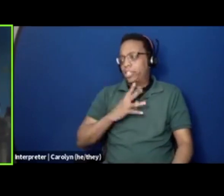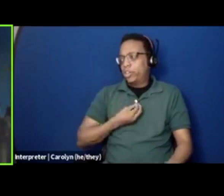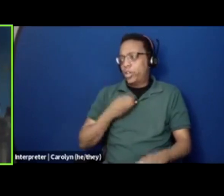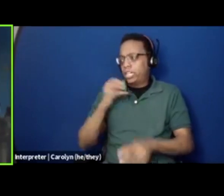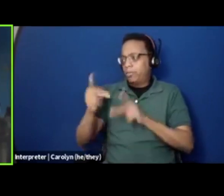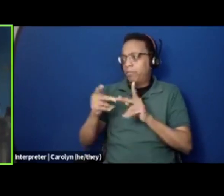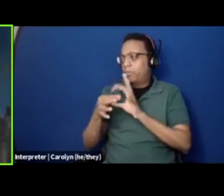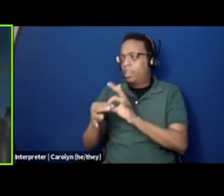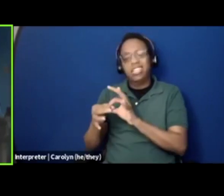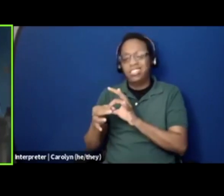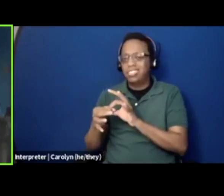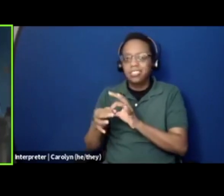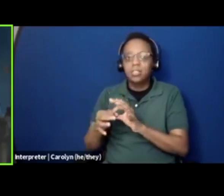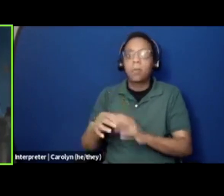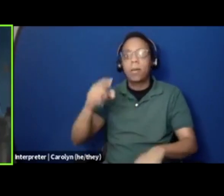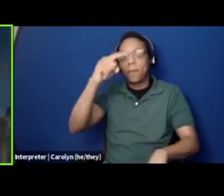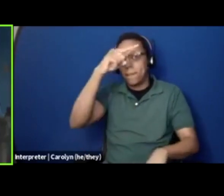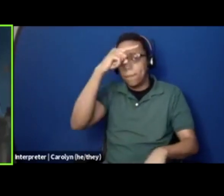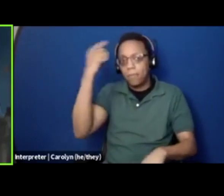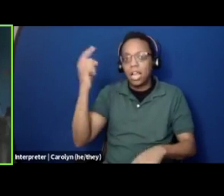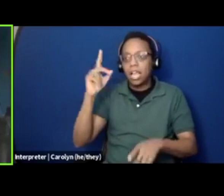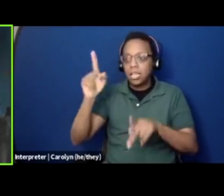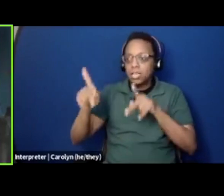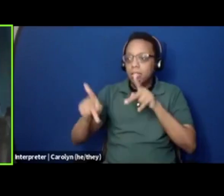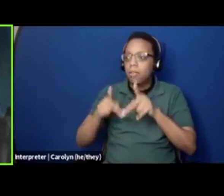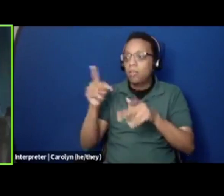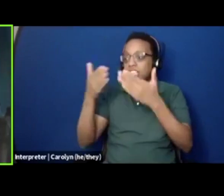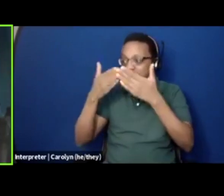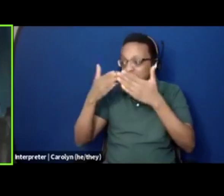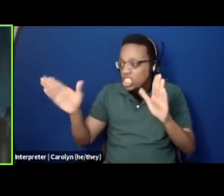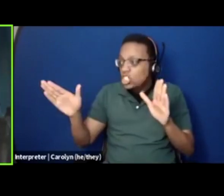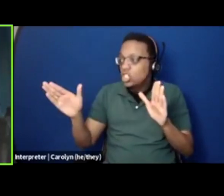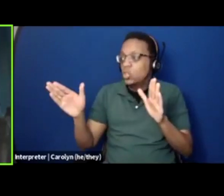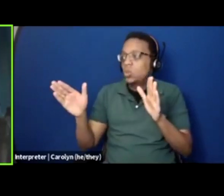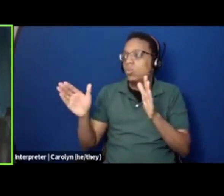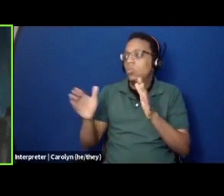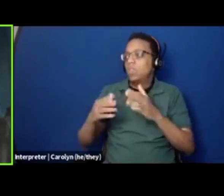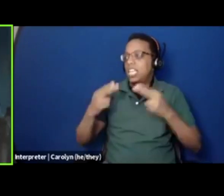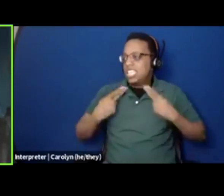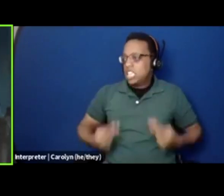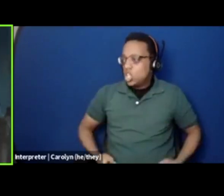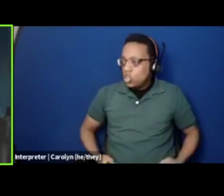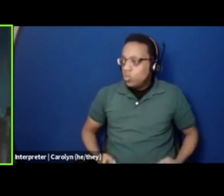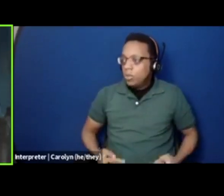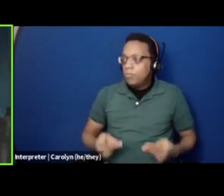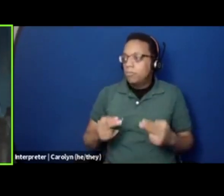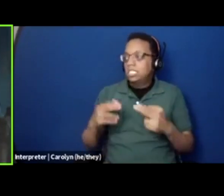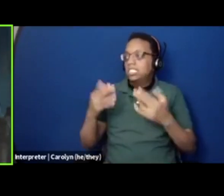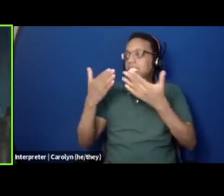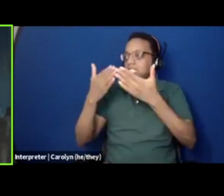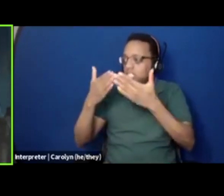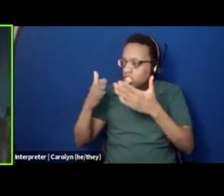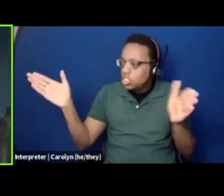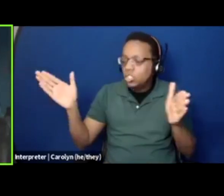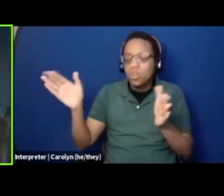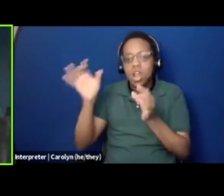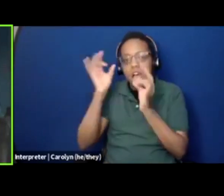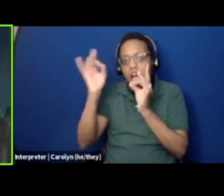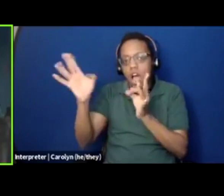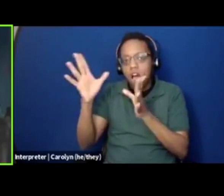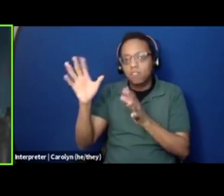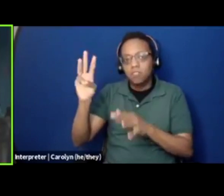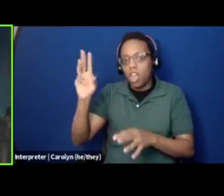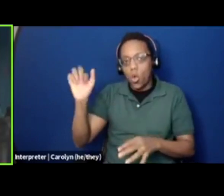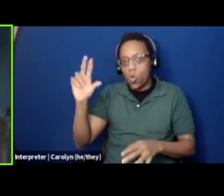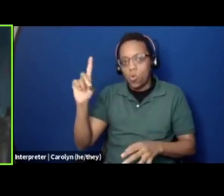Black people in general are treated within the jail, how humans, right, are treated within the jail. But we also